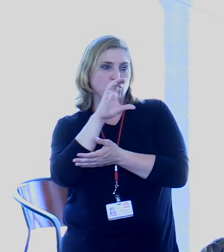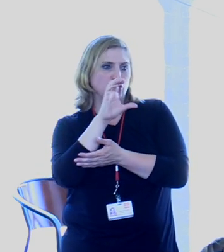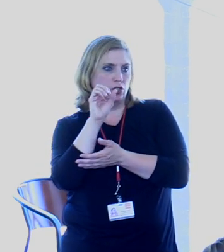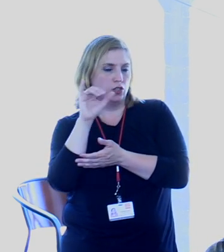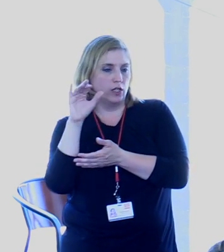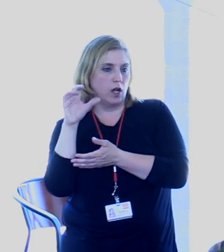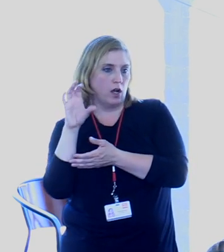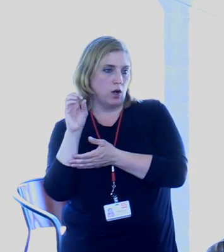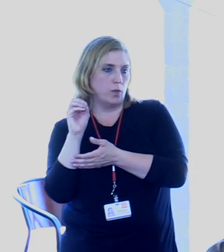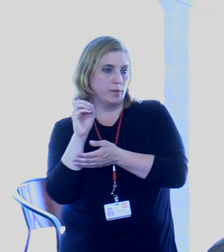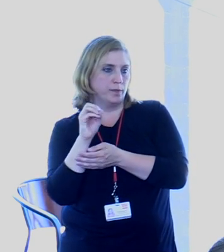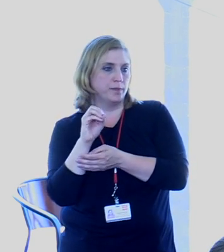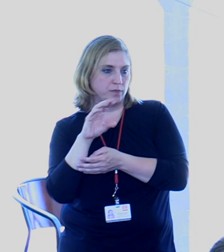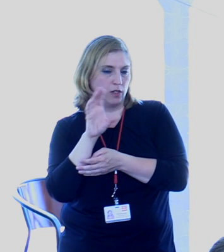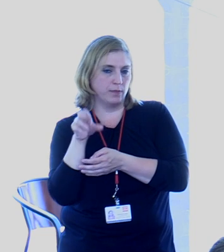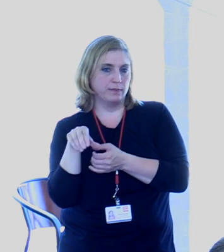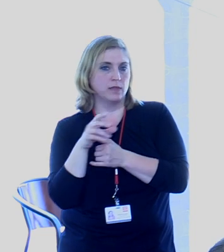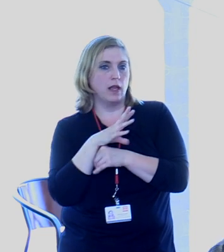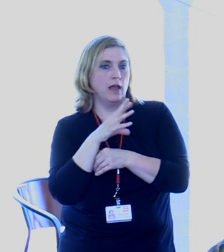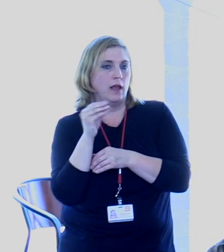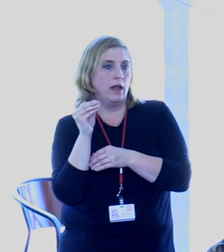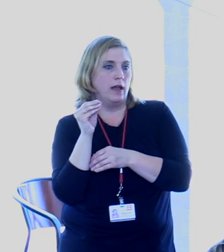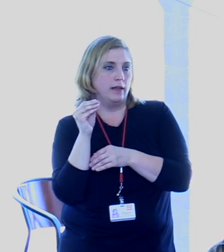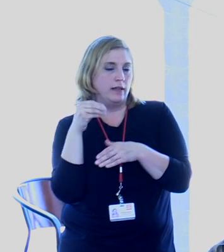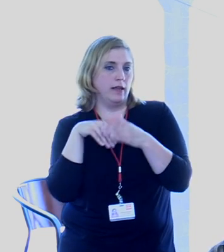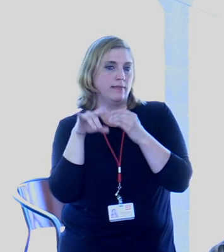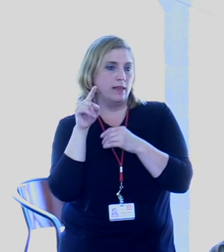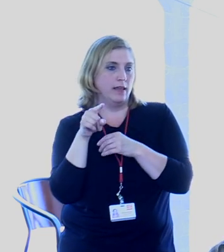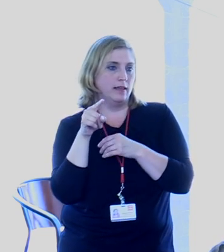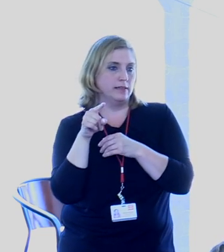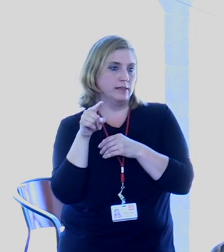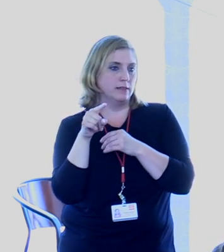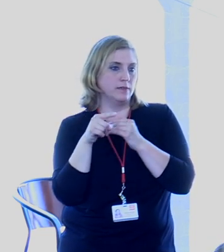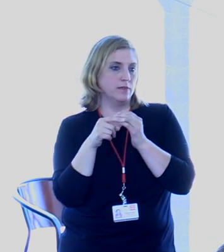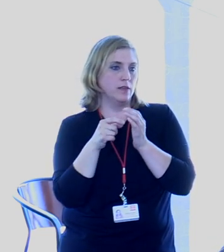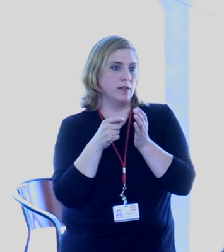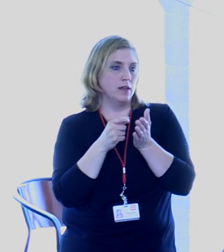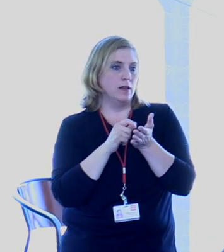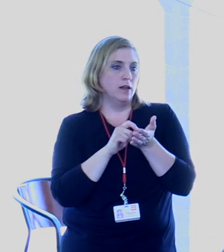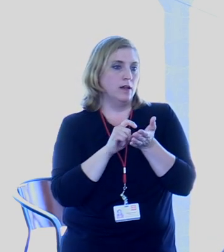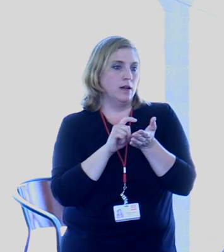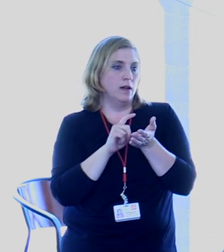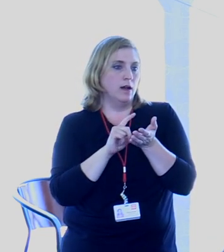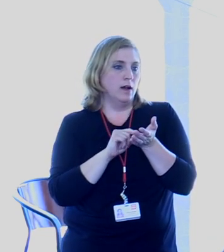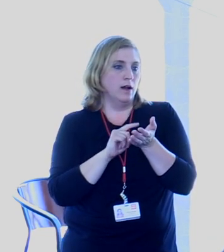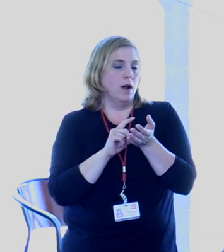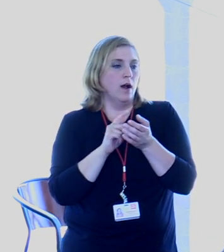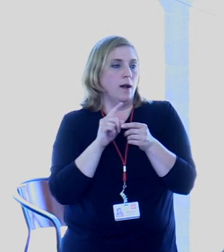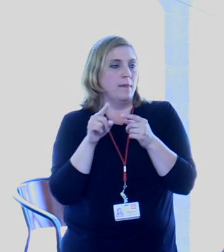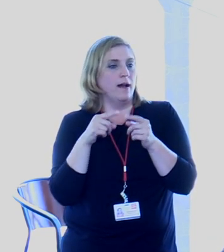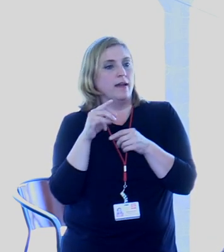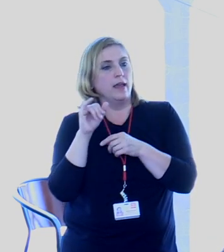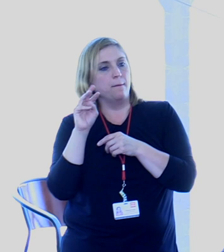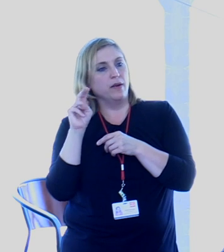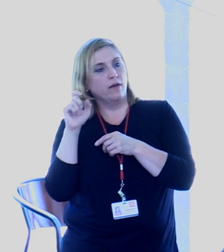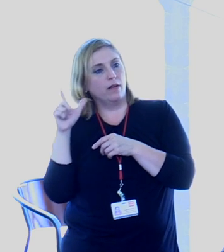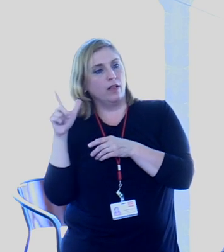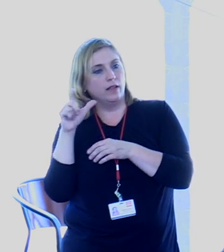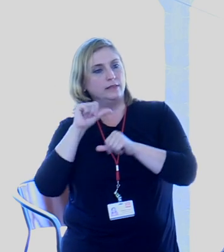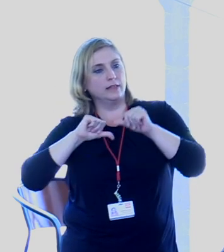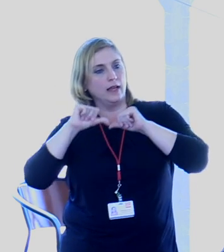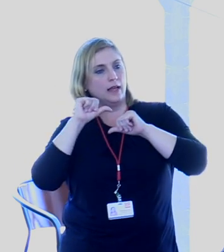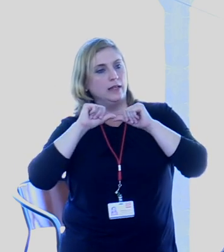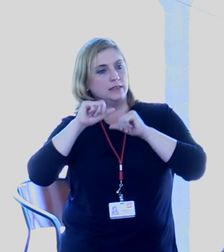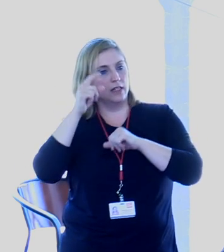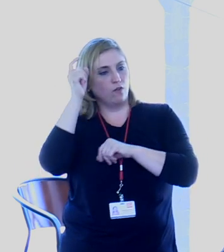practical wisdom. In this article on the emerging empirical science of wisdom,